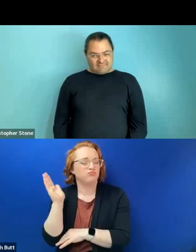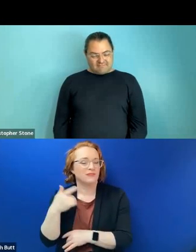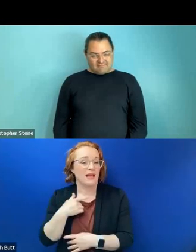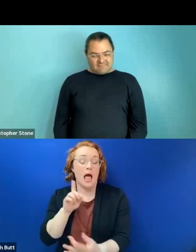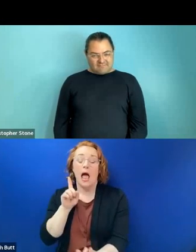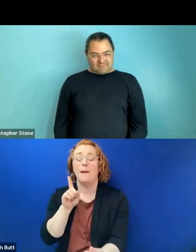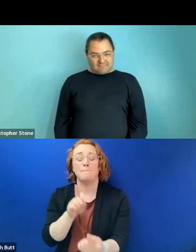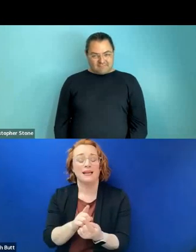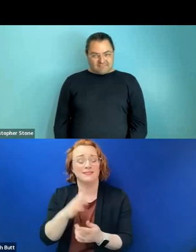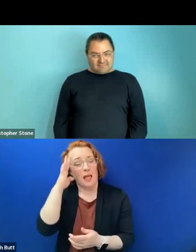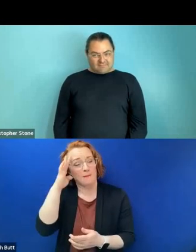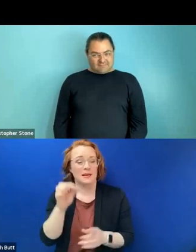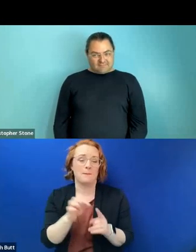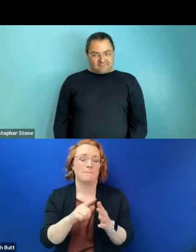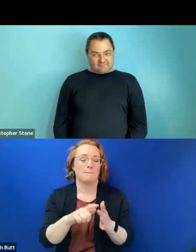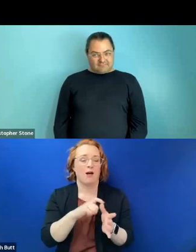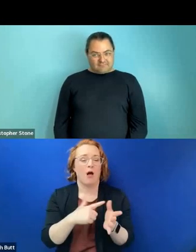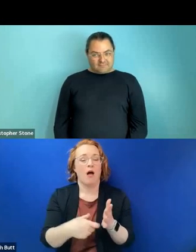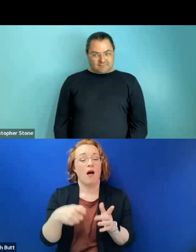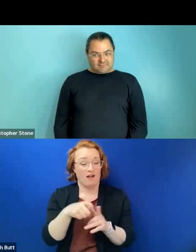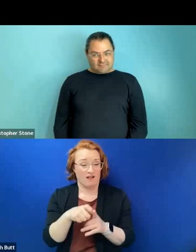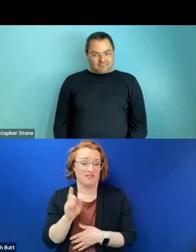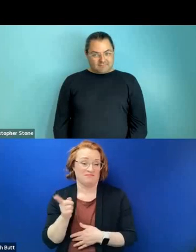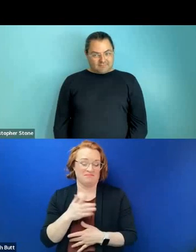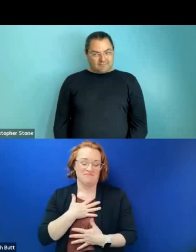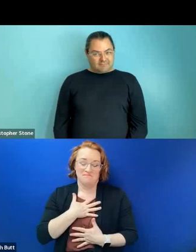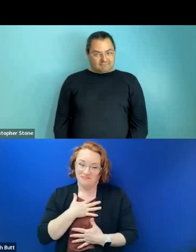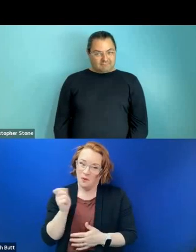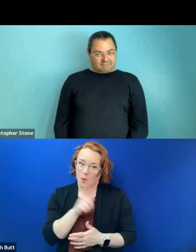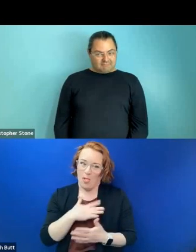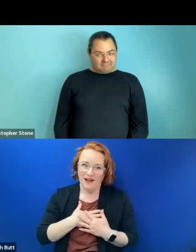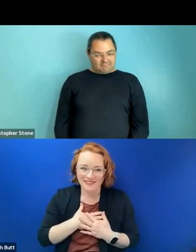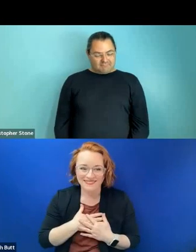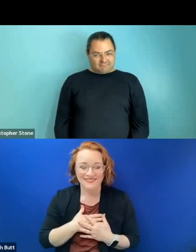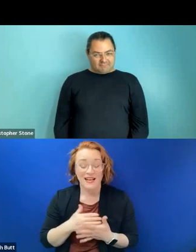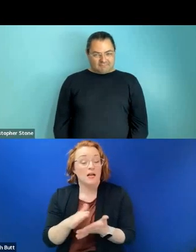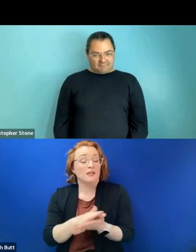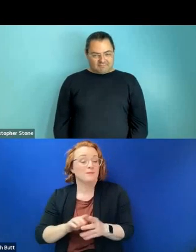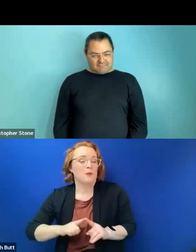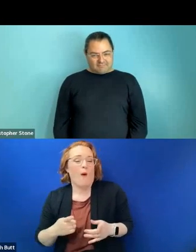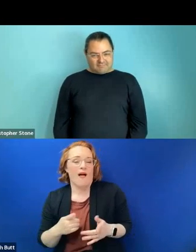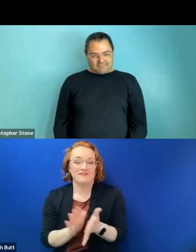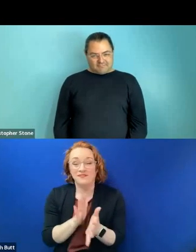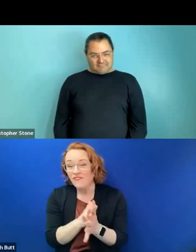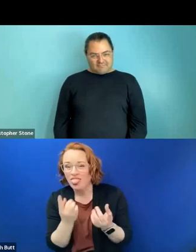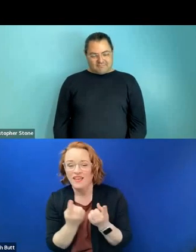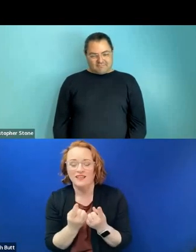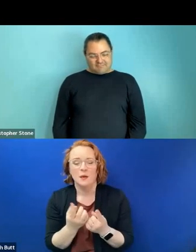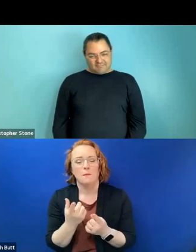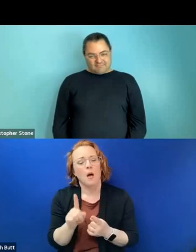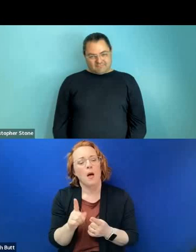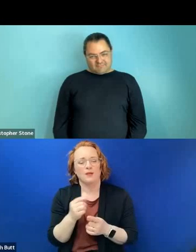Captain Picard, and I thought that was quite cool. So that doesn't mean that you can't do fun things, but it might not be